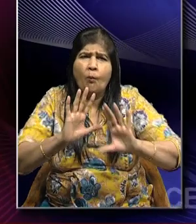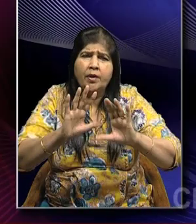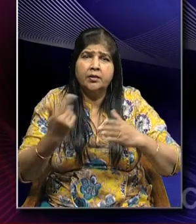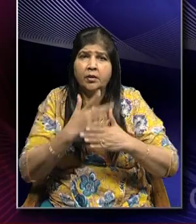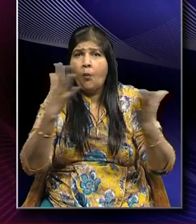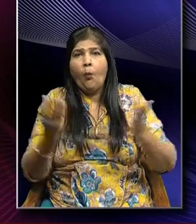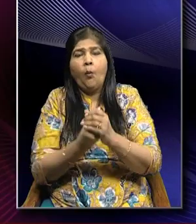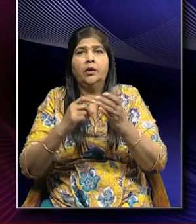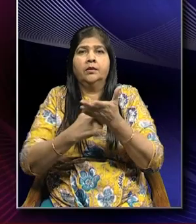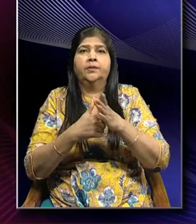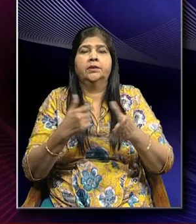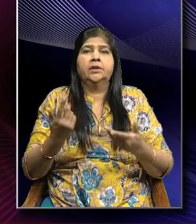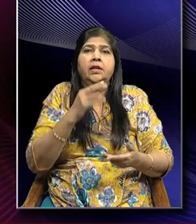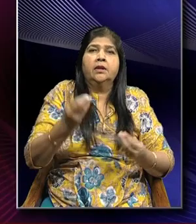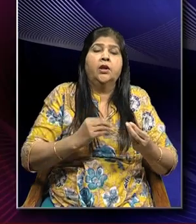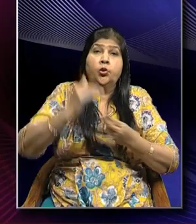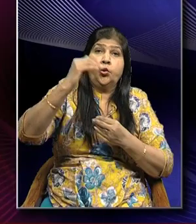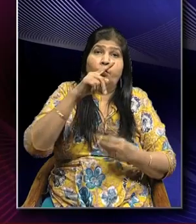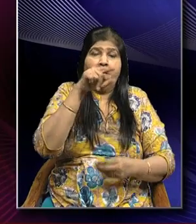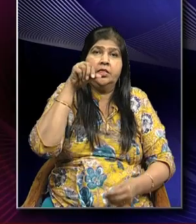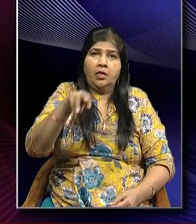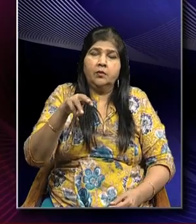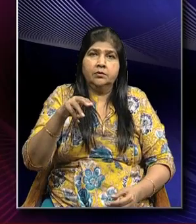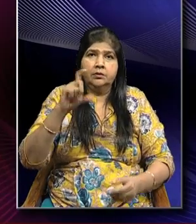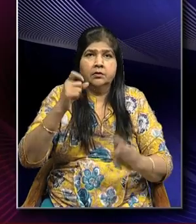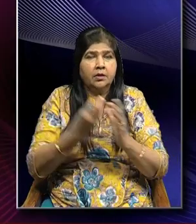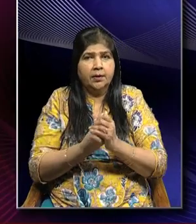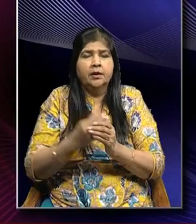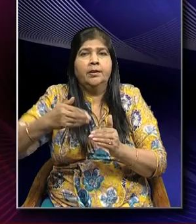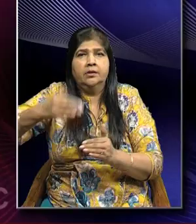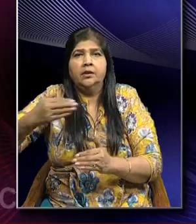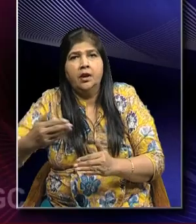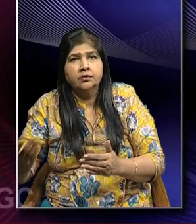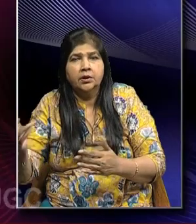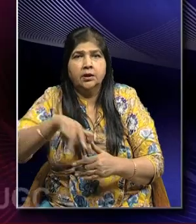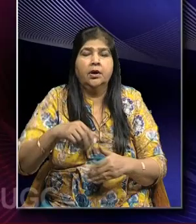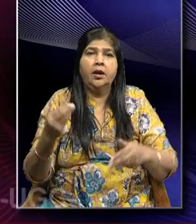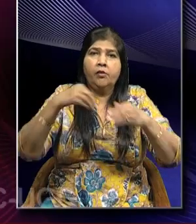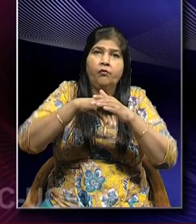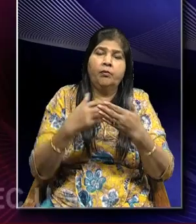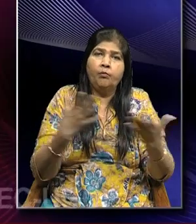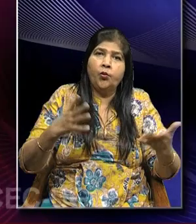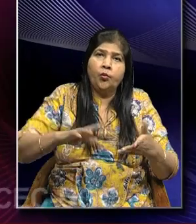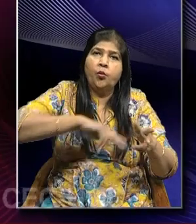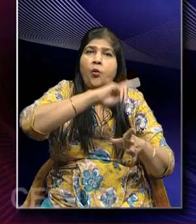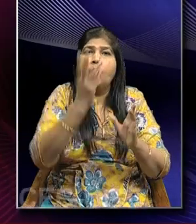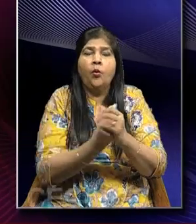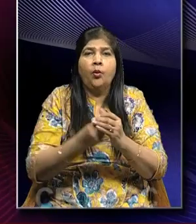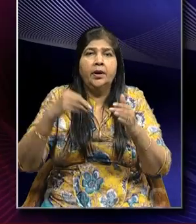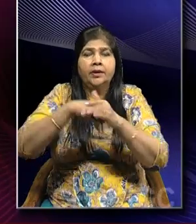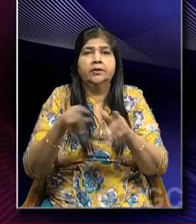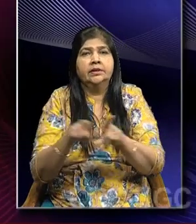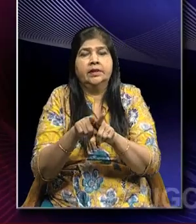companies. Initially it is coming up with the top 1000 companies, and then gradually it would be implemented to other entities as